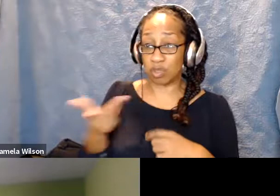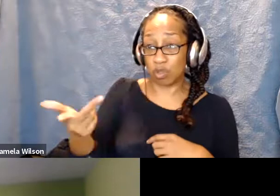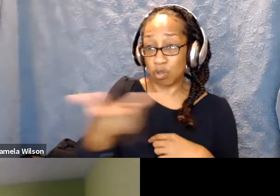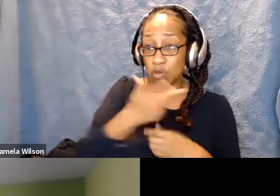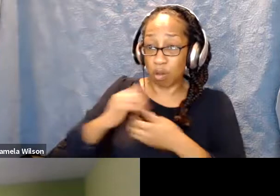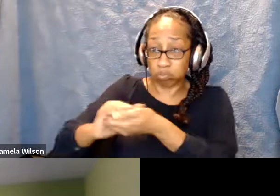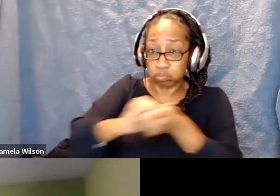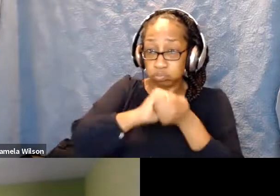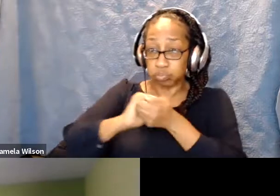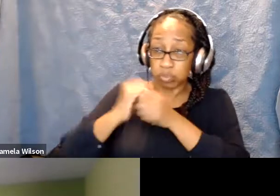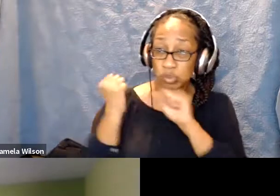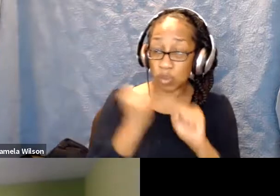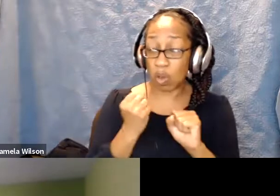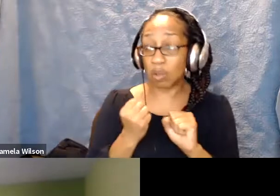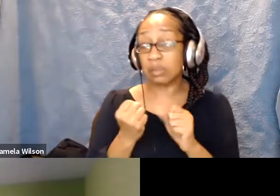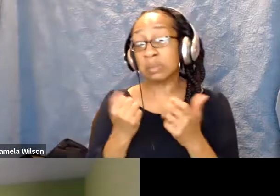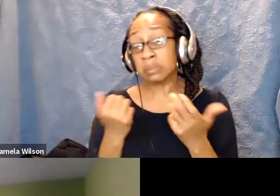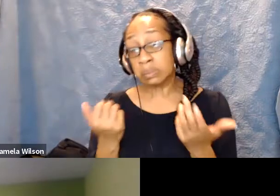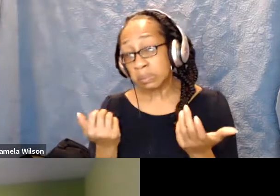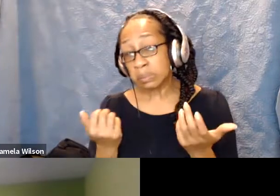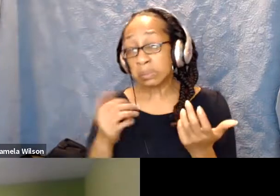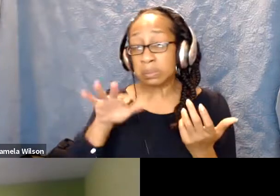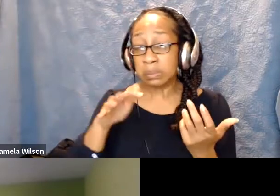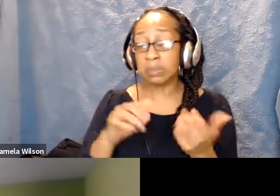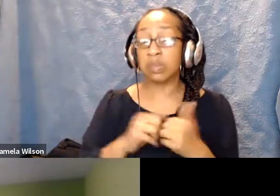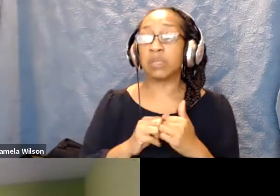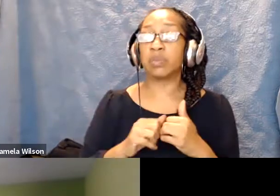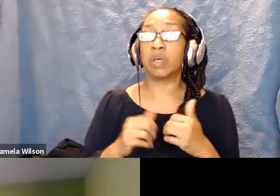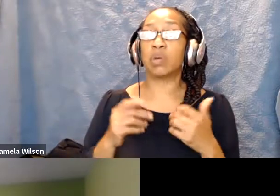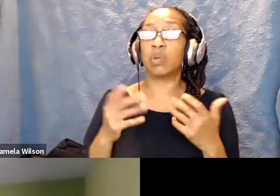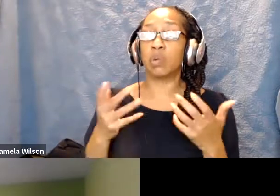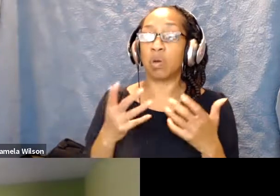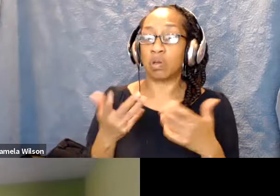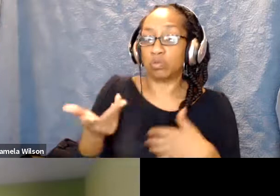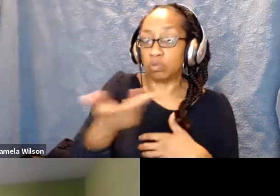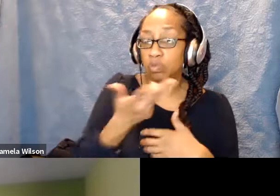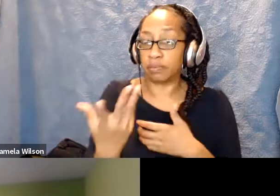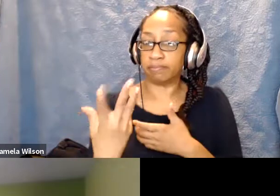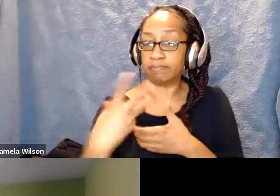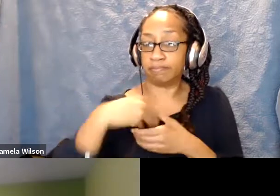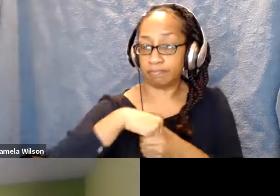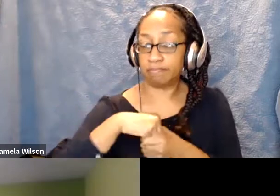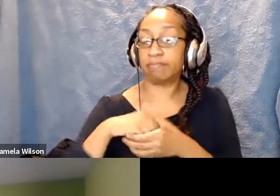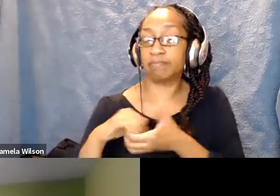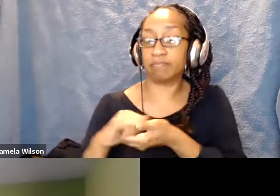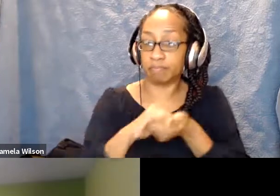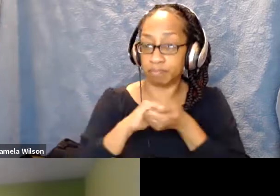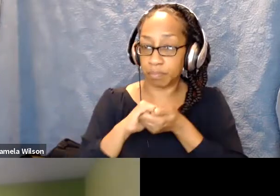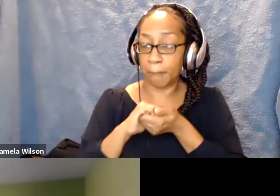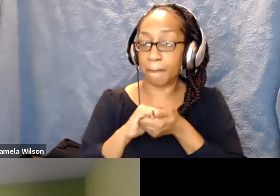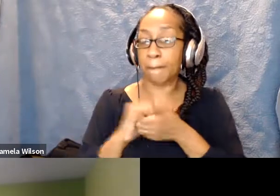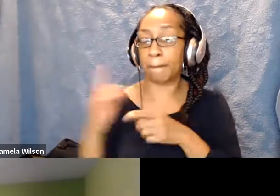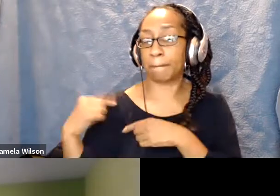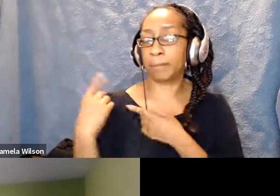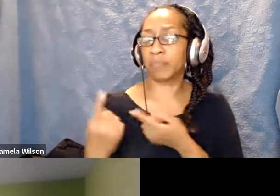a partnership that includes special education, VR, and independent living. And some of the things that we've done when we talk